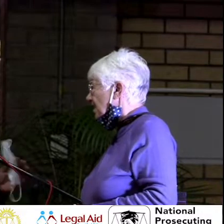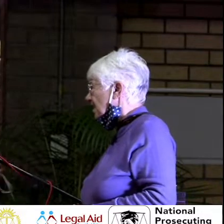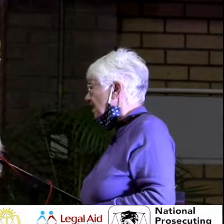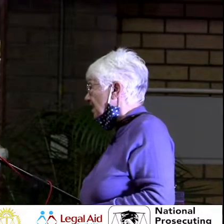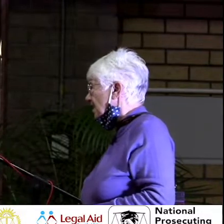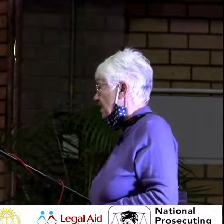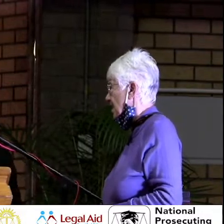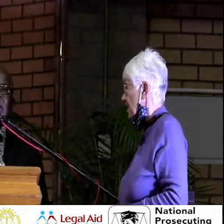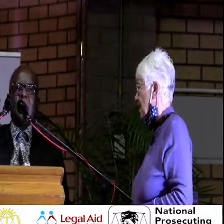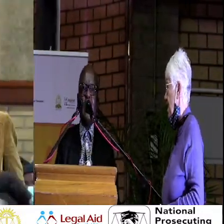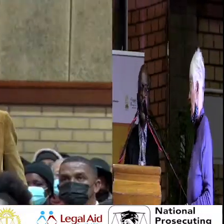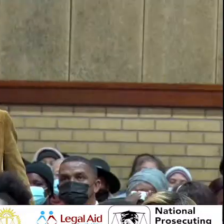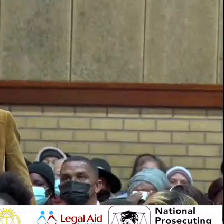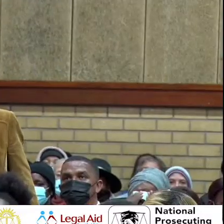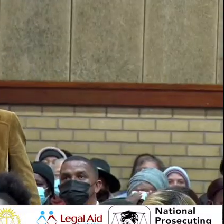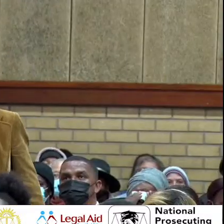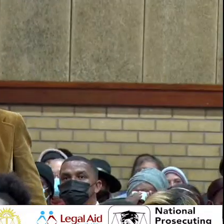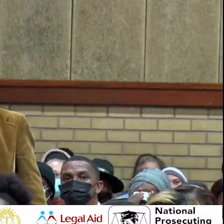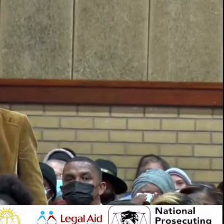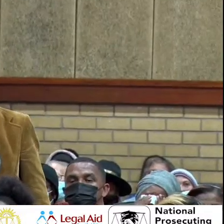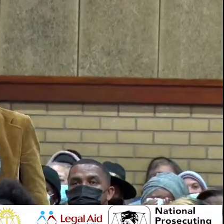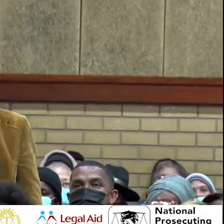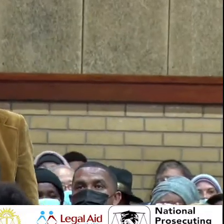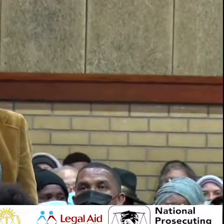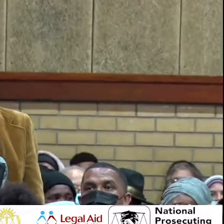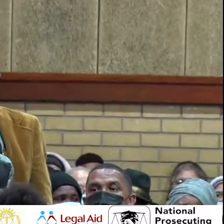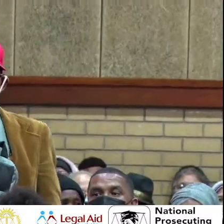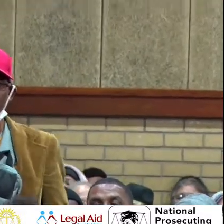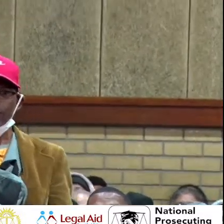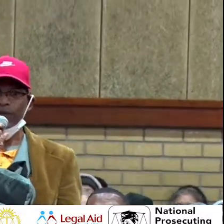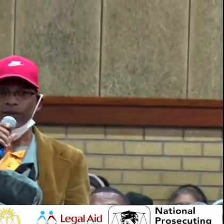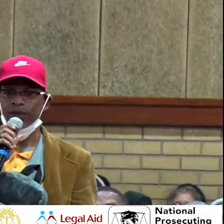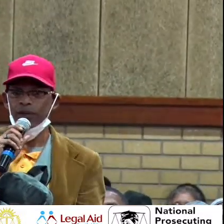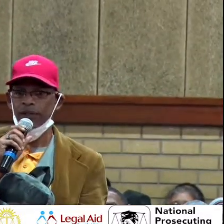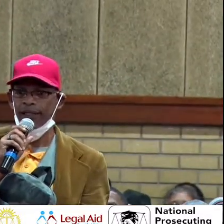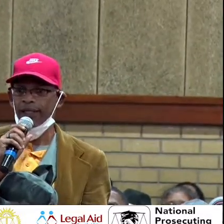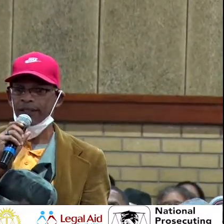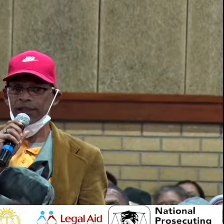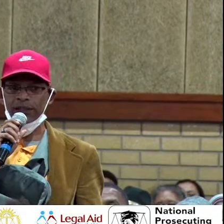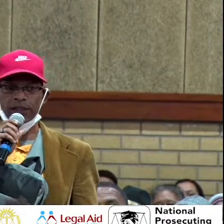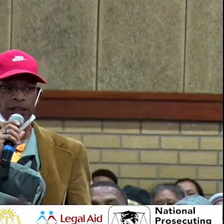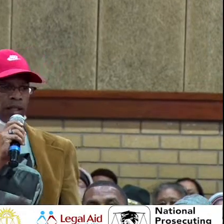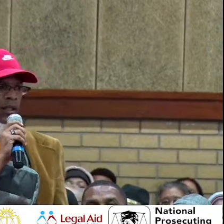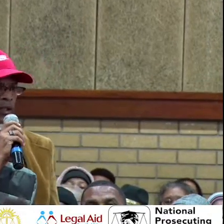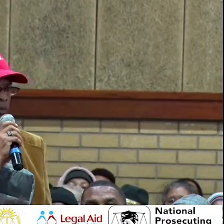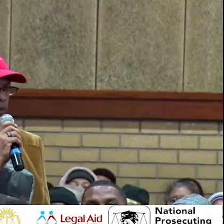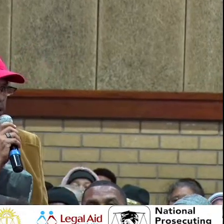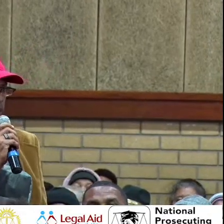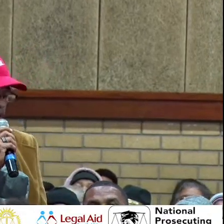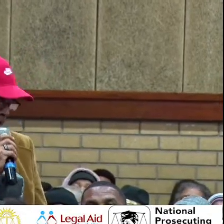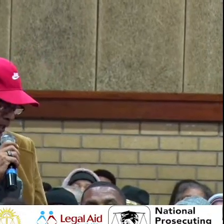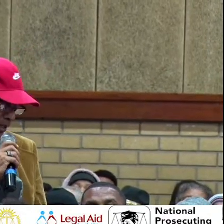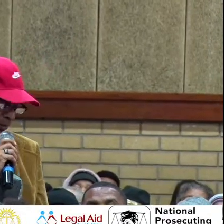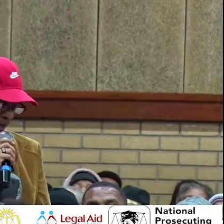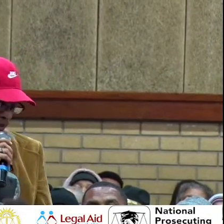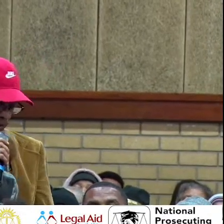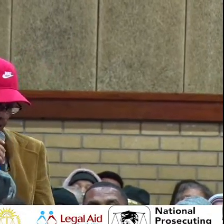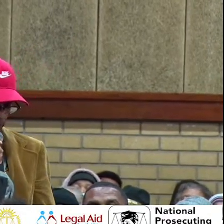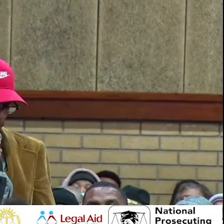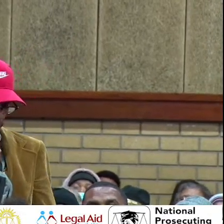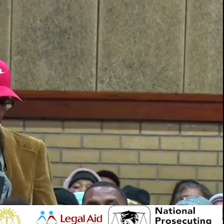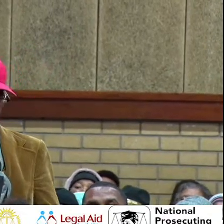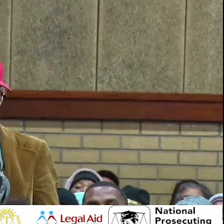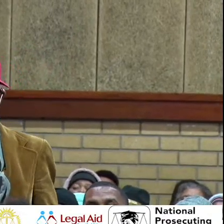Thank you very much. Good And then the last one, yes, sir. Good afternoon, delegates, community. My name